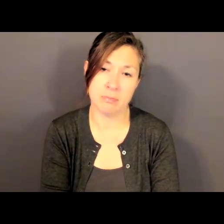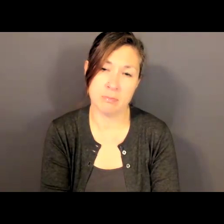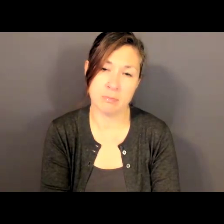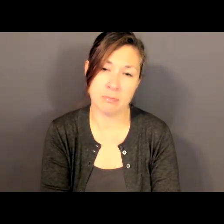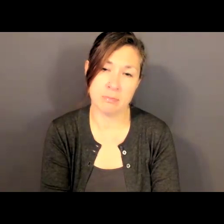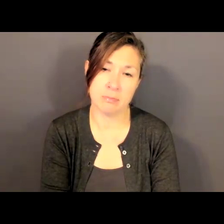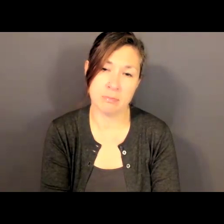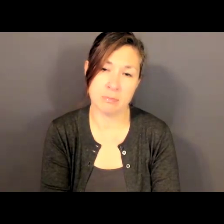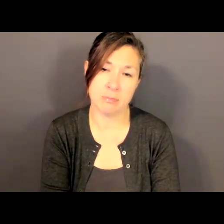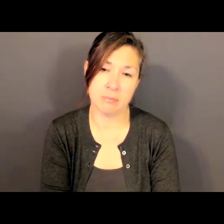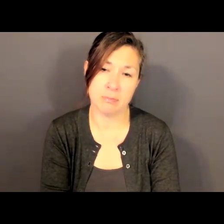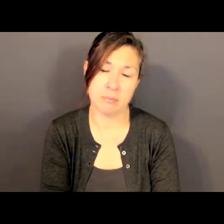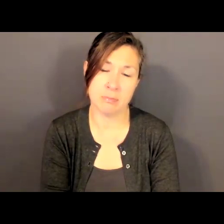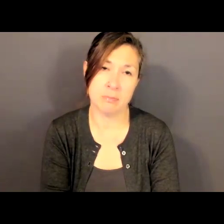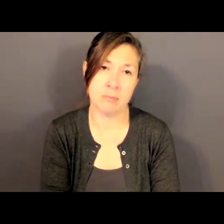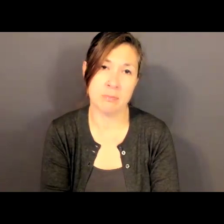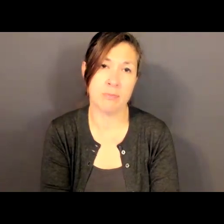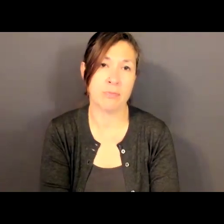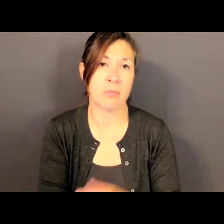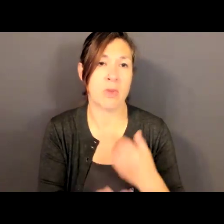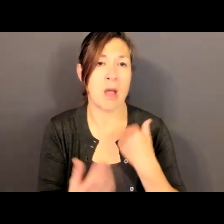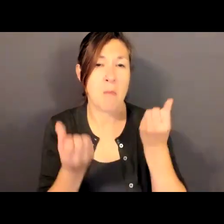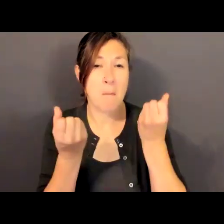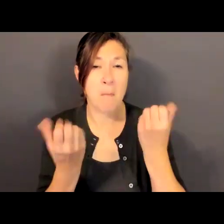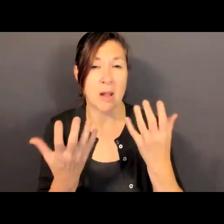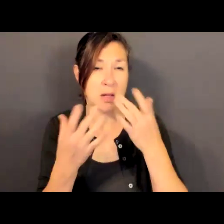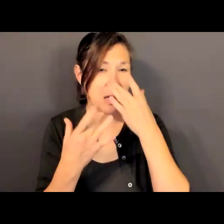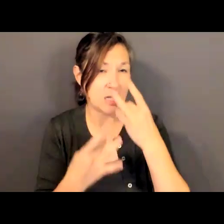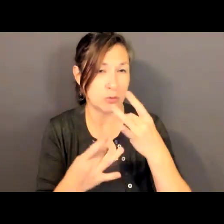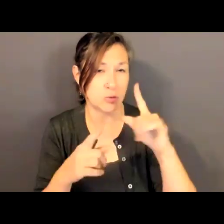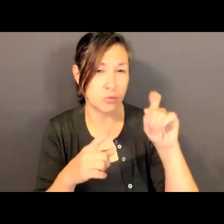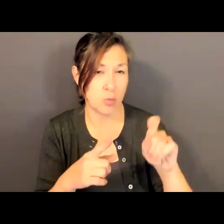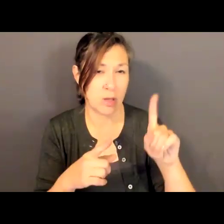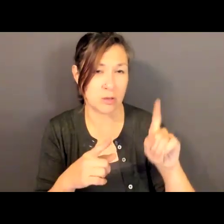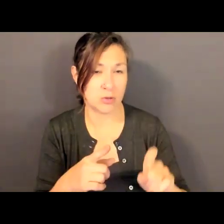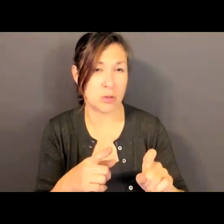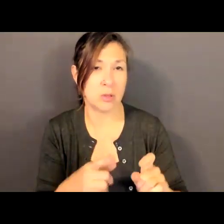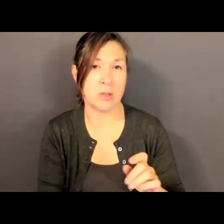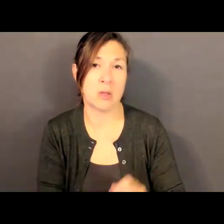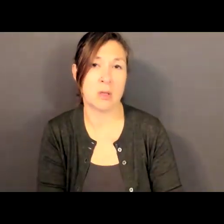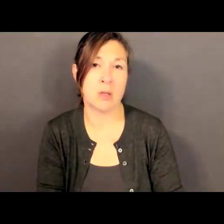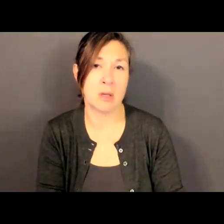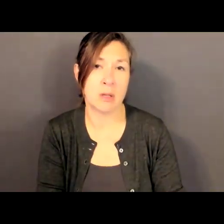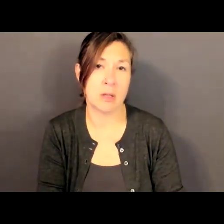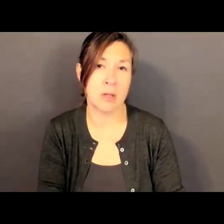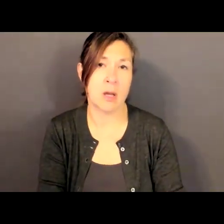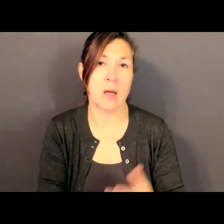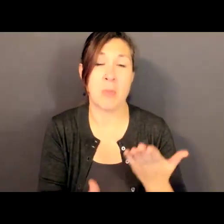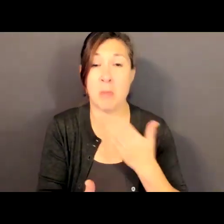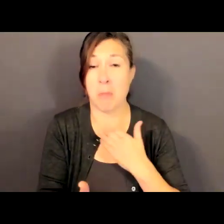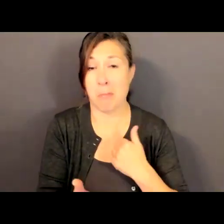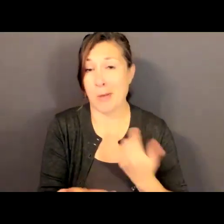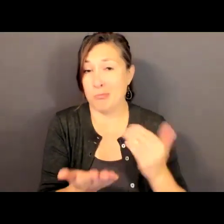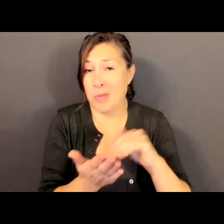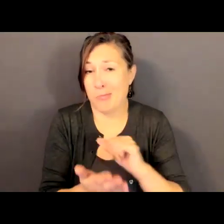cuciosa. Many interesting questions have arisen. Mine might be simple, therefore it is important still. Es con